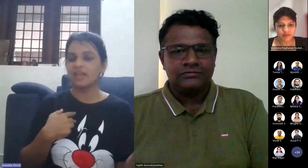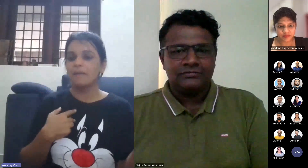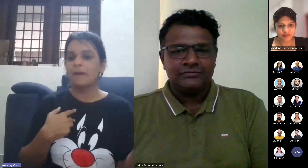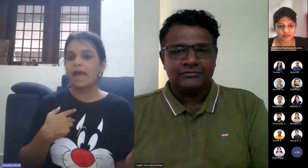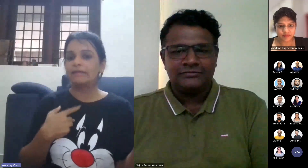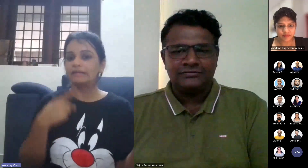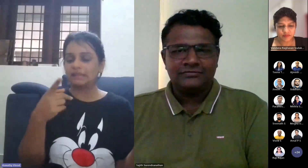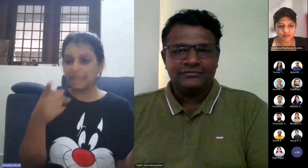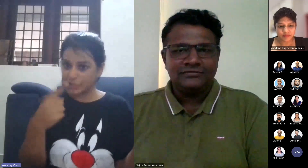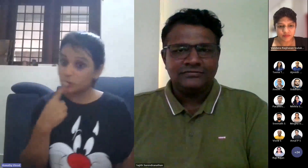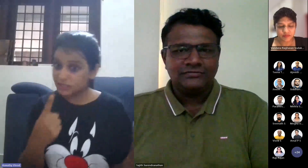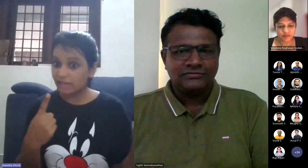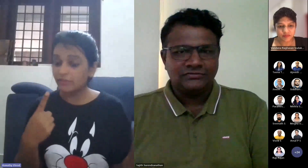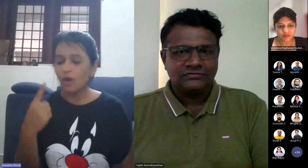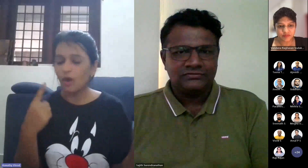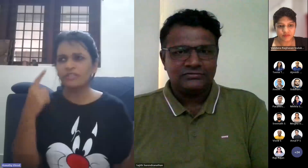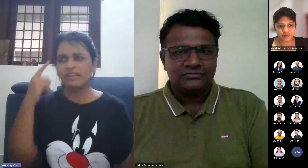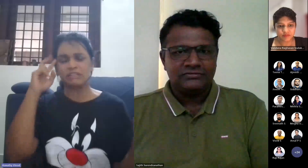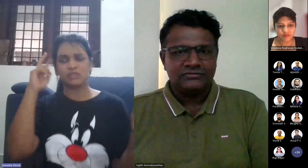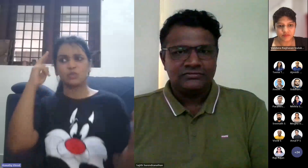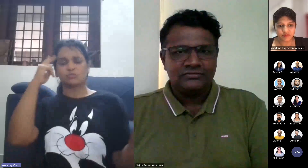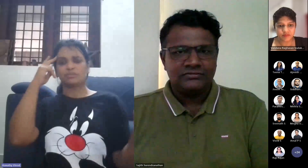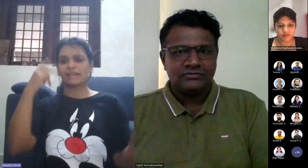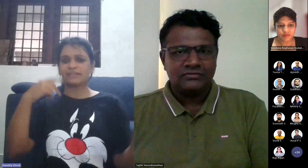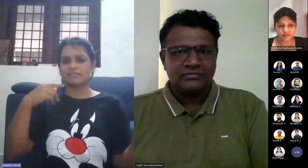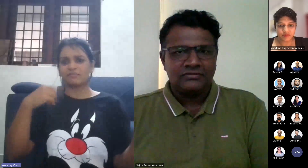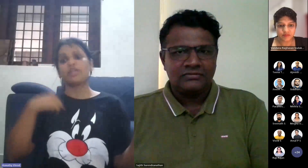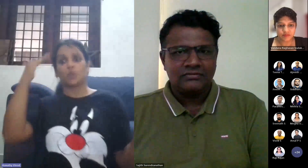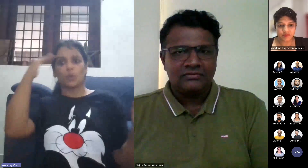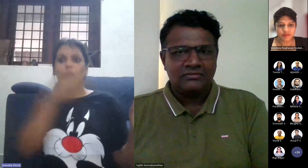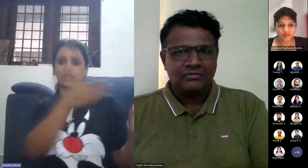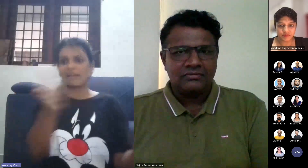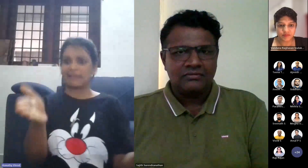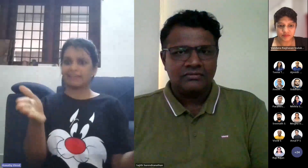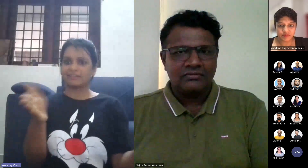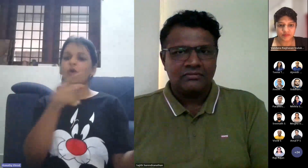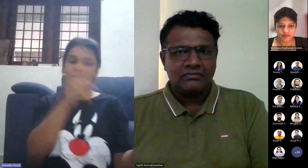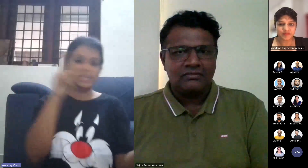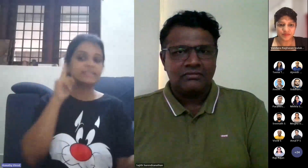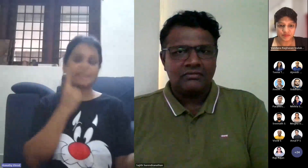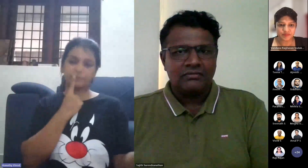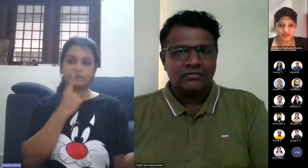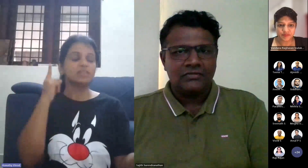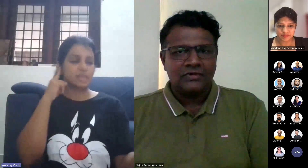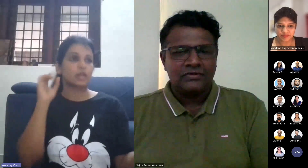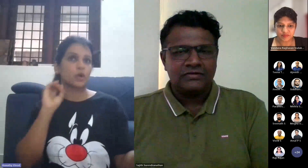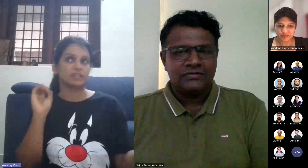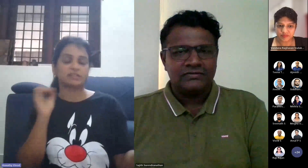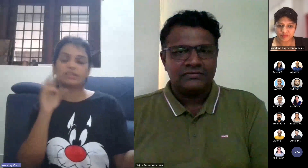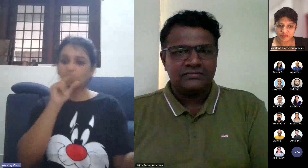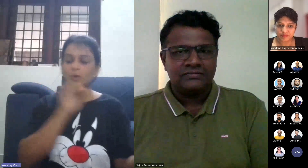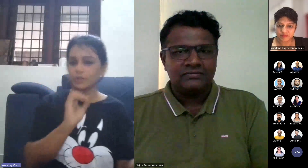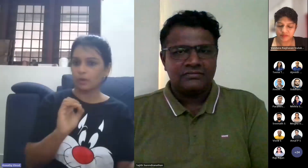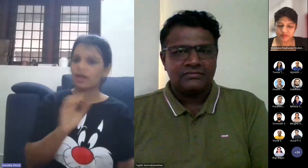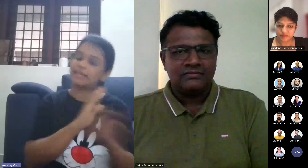us. And like you said, we often assume that we know what they are like. Okay, he's a deaf person, he cannot